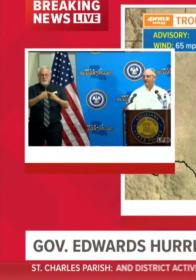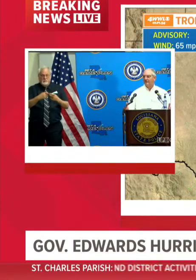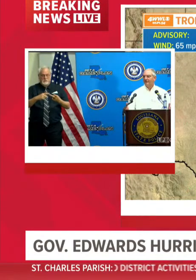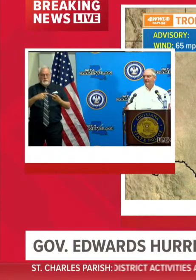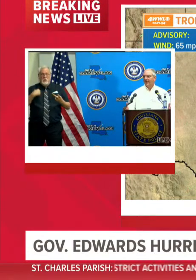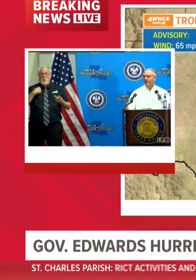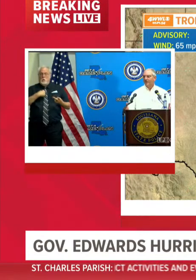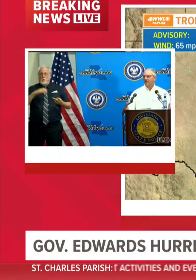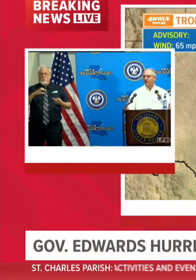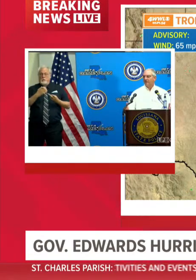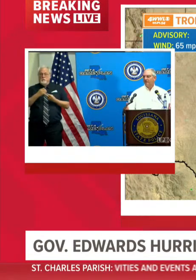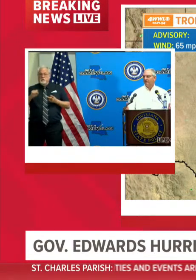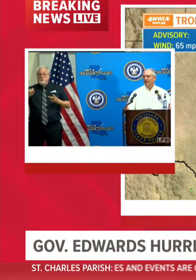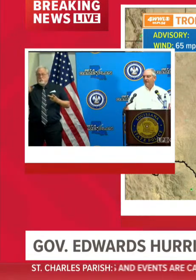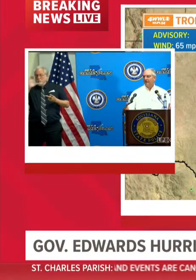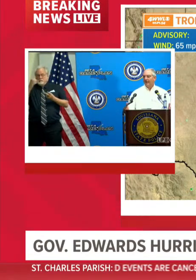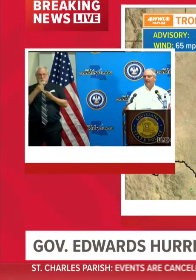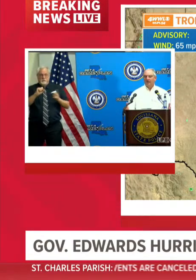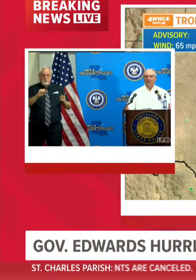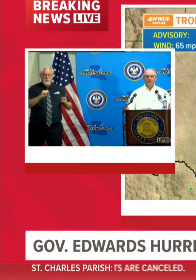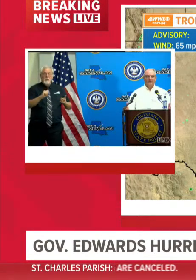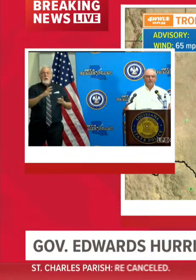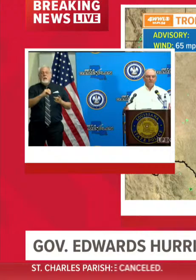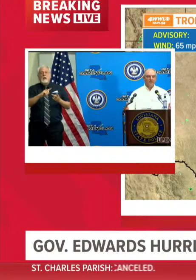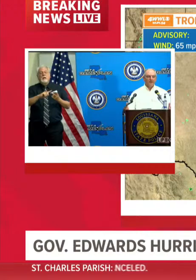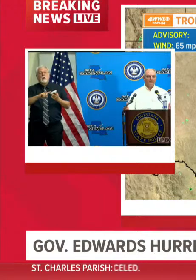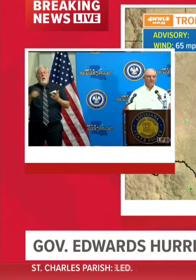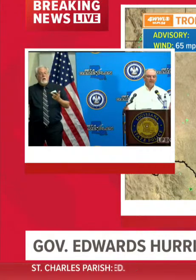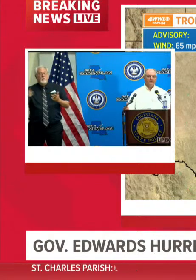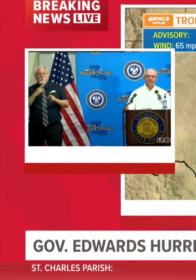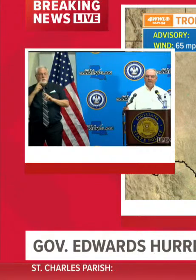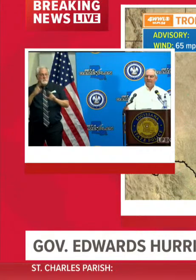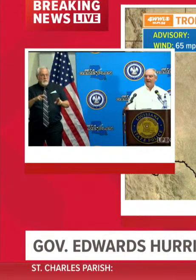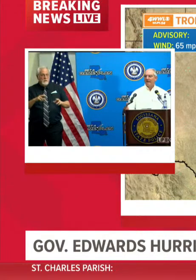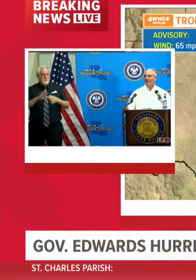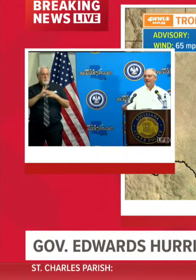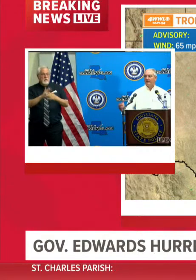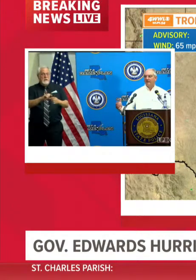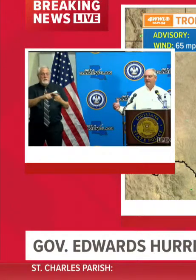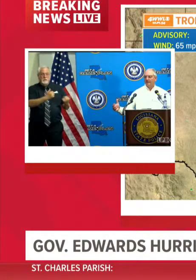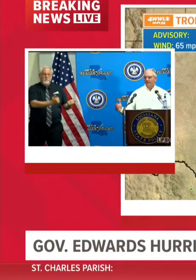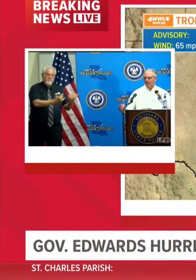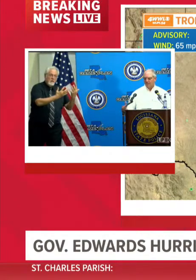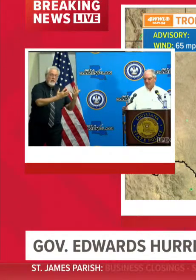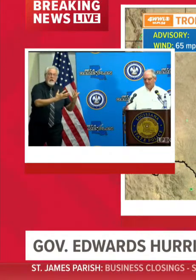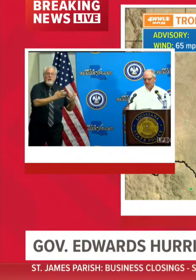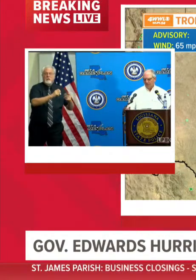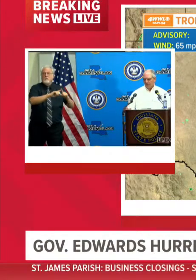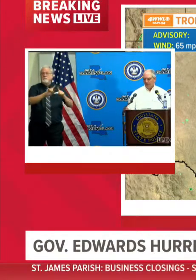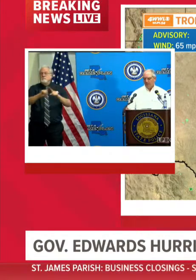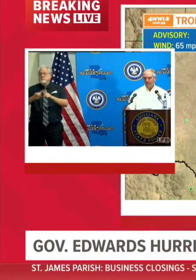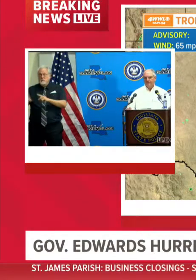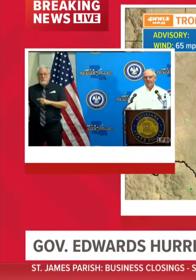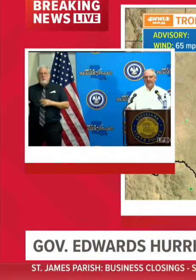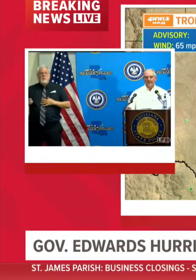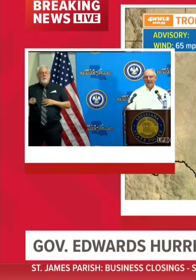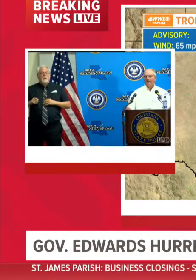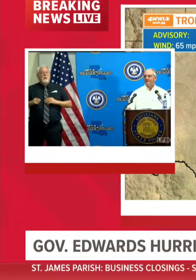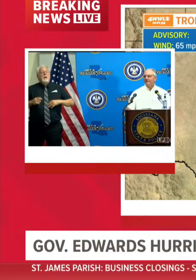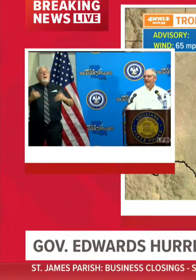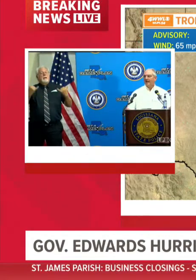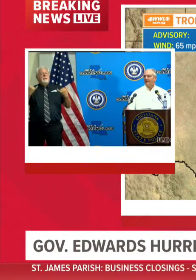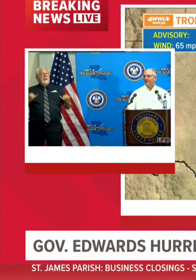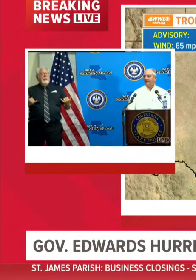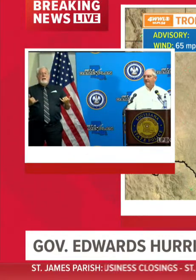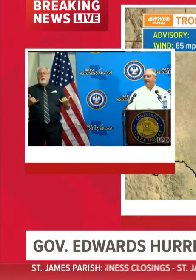search and rescue and other response related to the fire and different things that we've seen, now